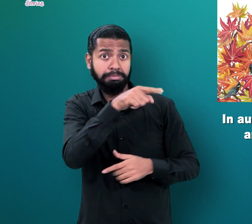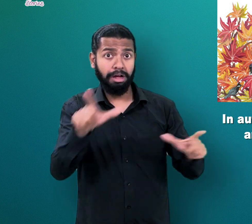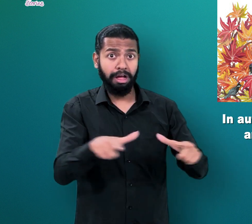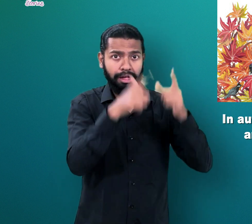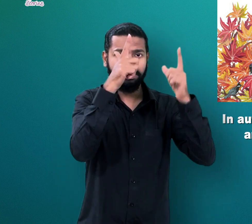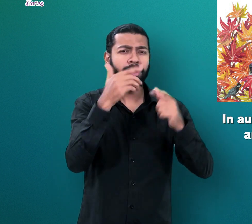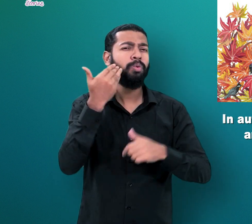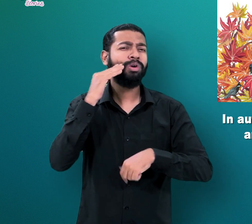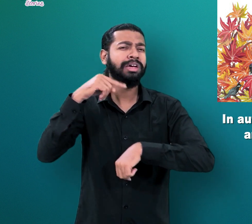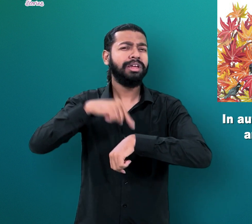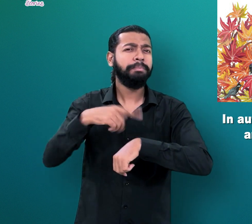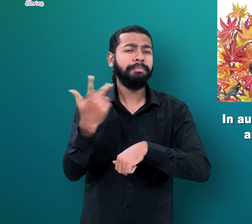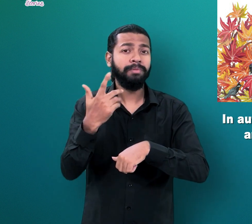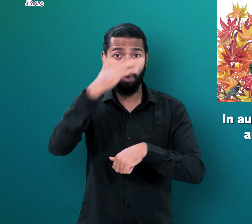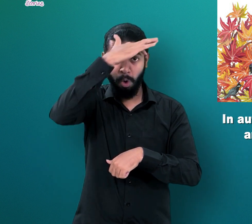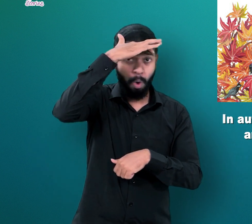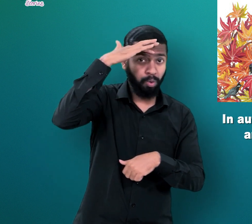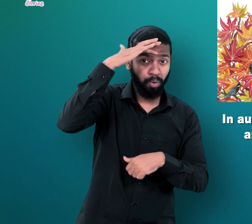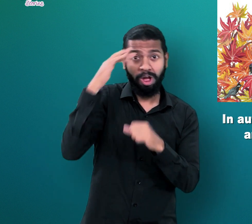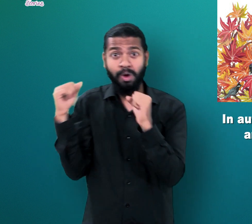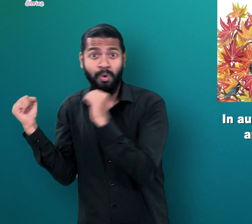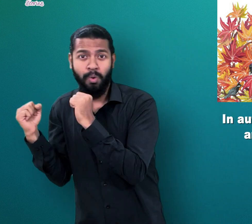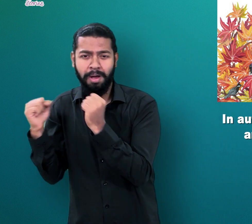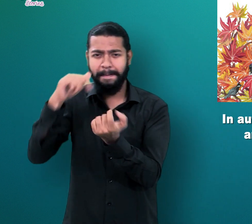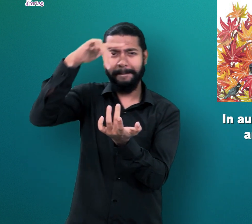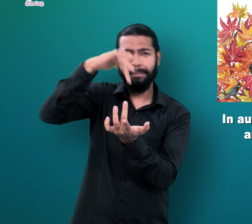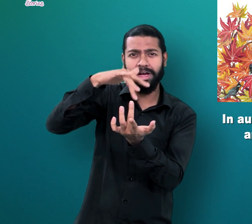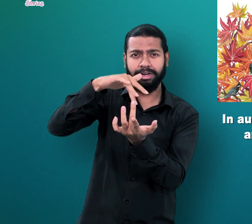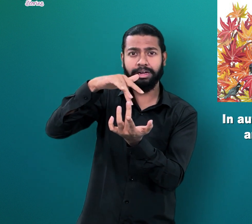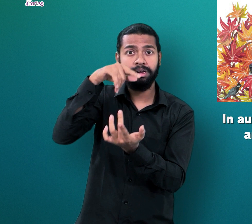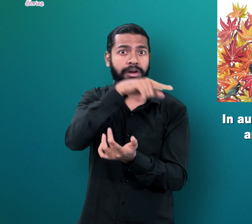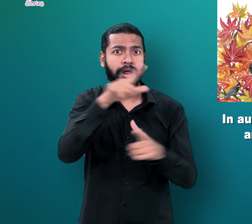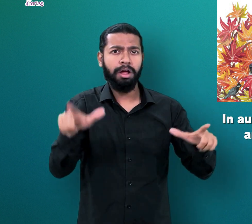In autumn, it glows with bright red leaves and becomes the best hiding place